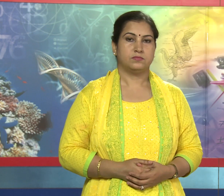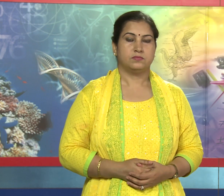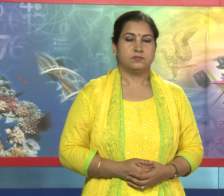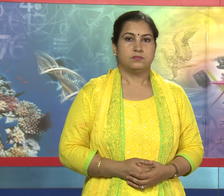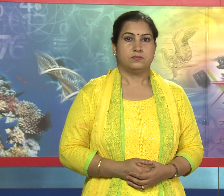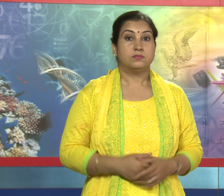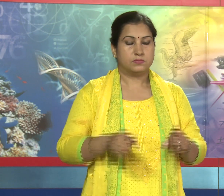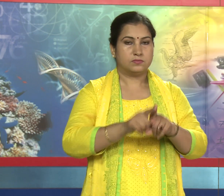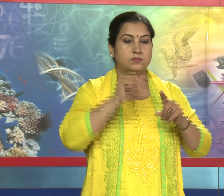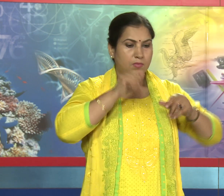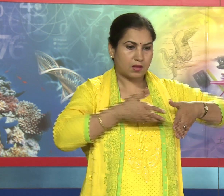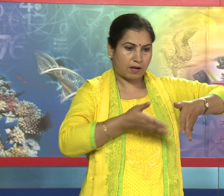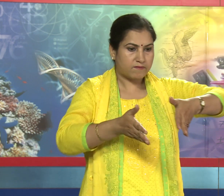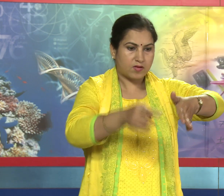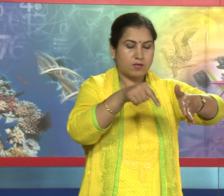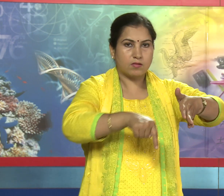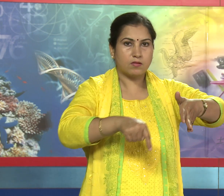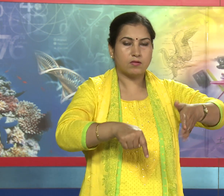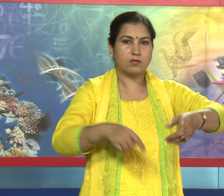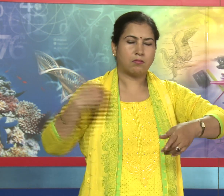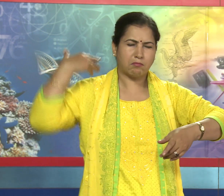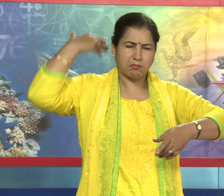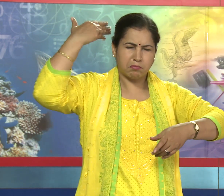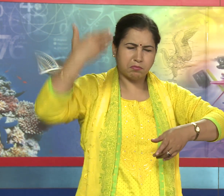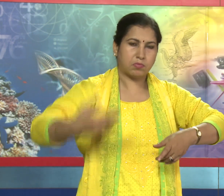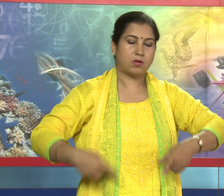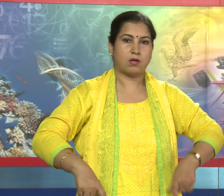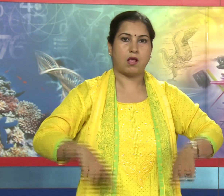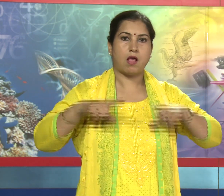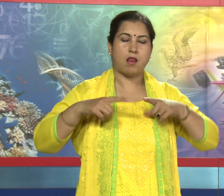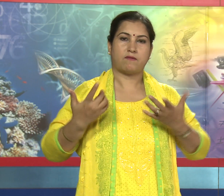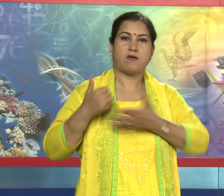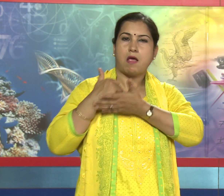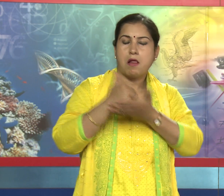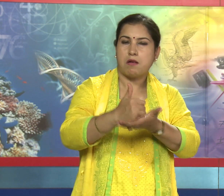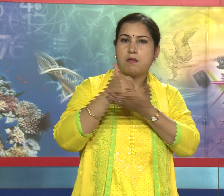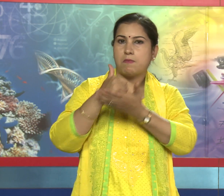Rivers have remained lifeline for people since long time.